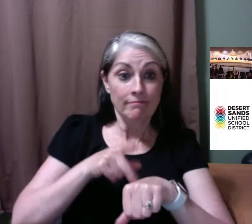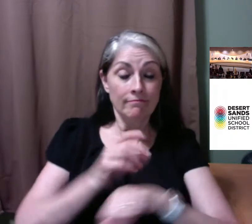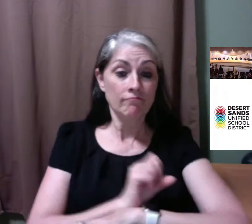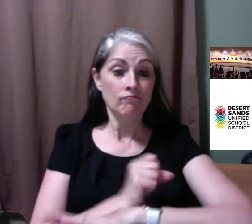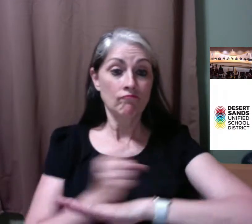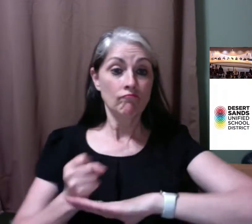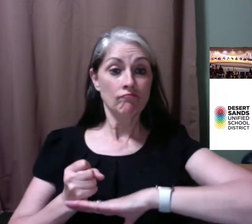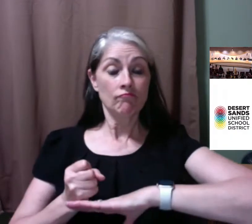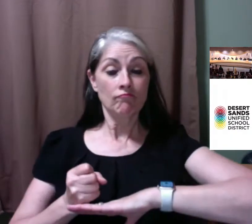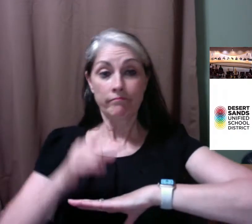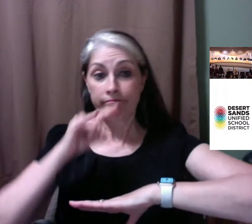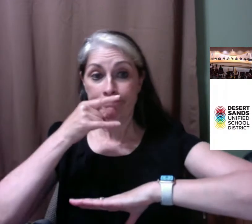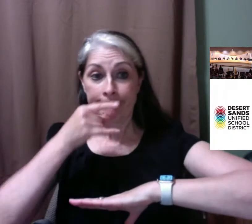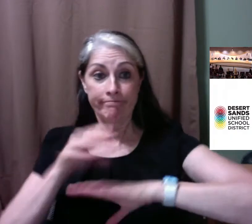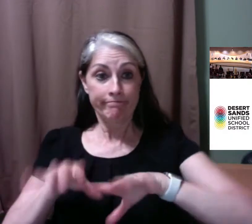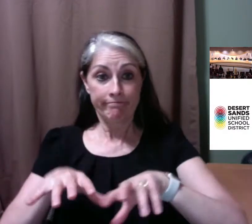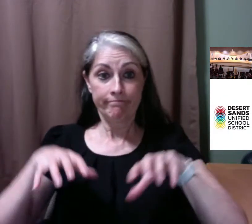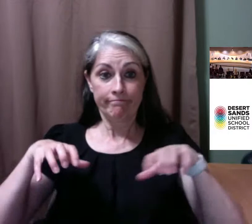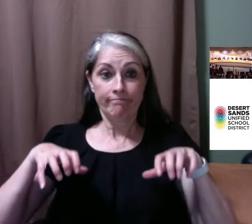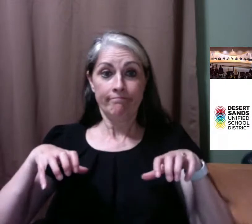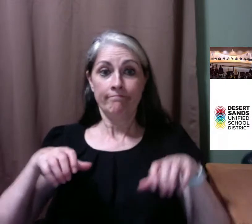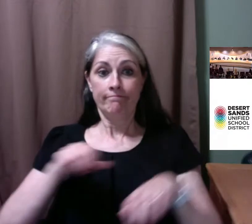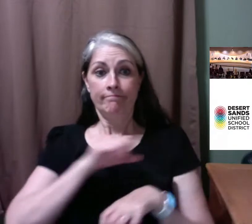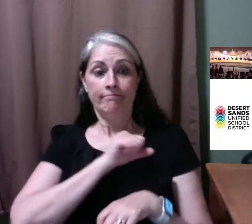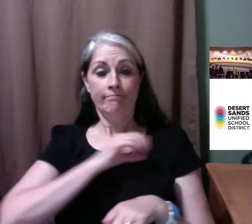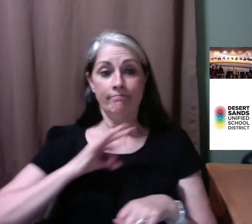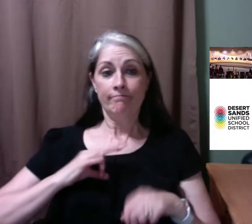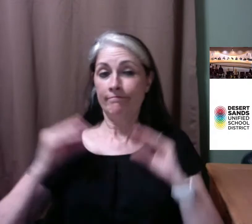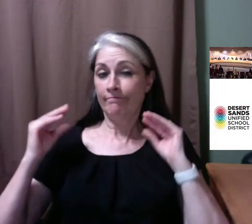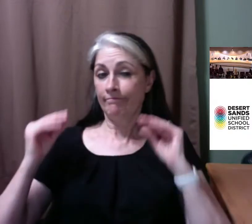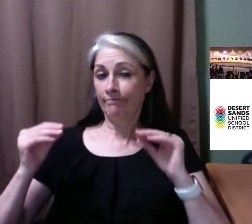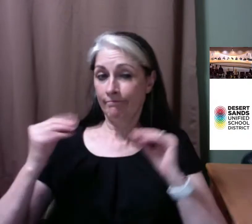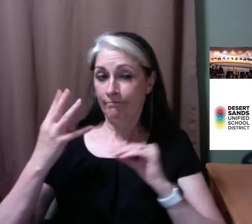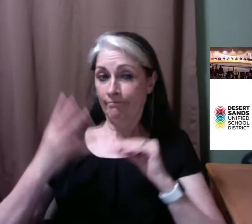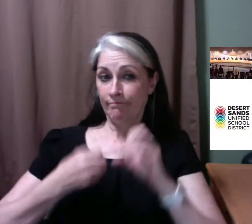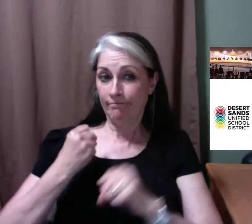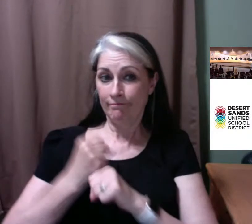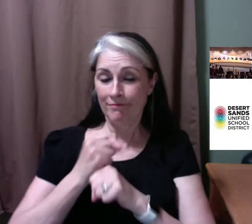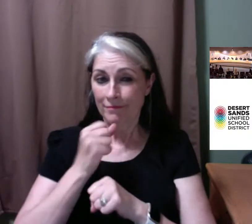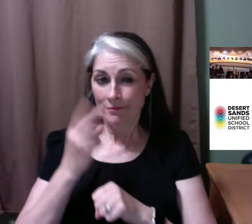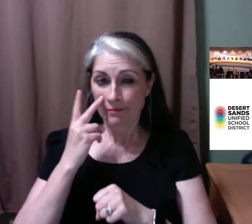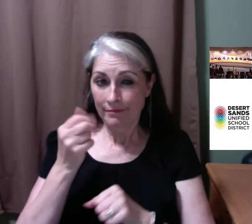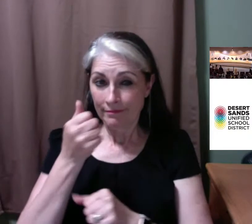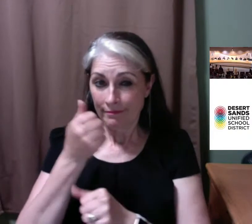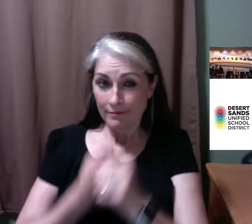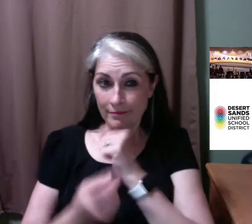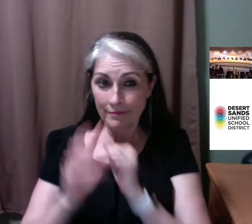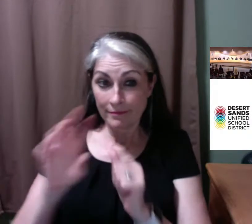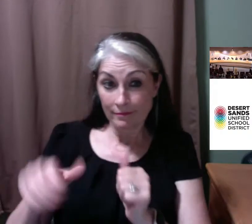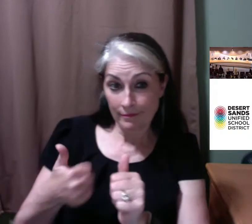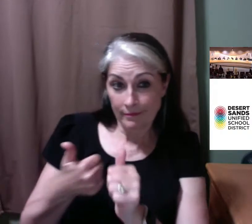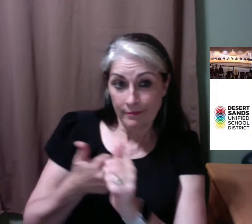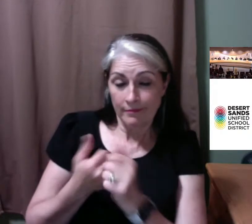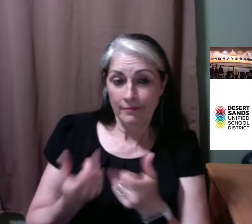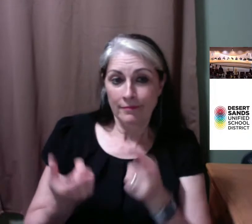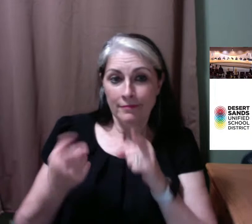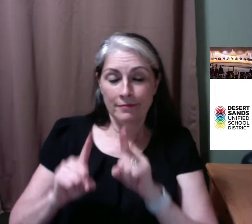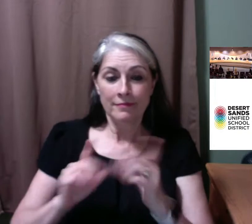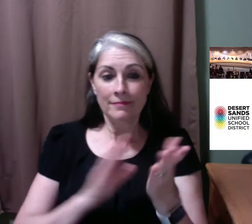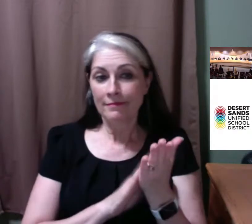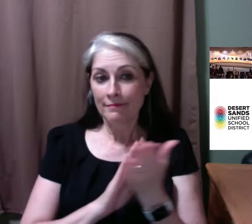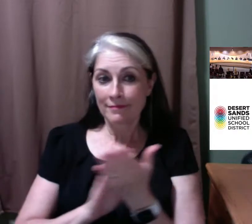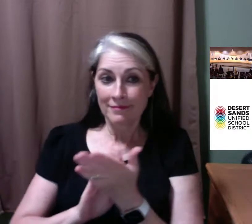kids on the field, they see the staff sitting there that have taught for the last 4 years. They don't see everyone else that's behind the scenes, and we really want to do some shout